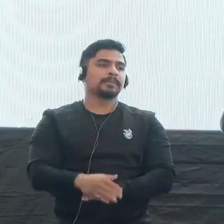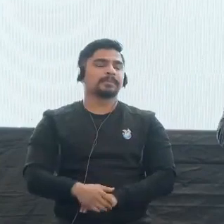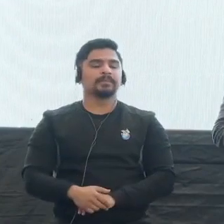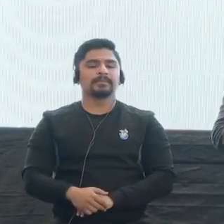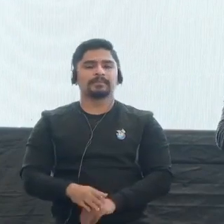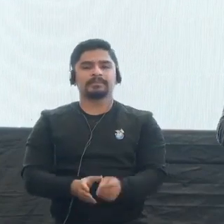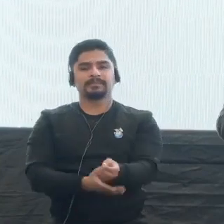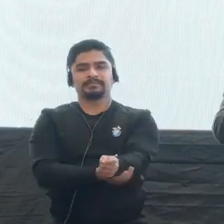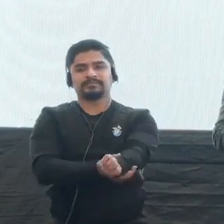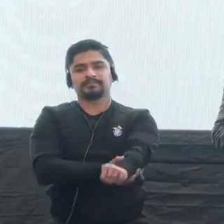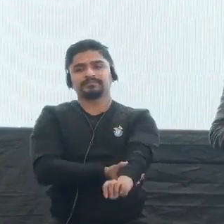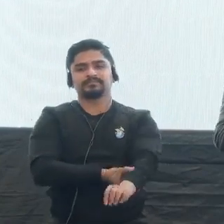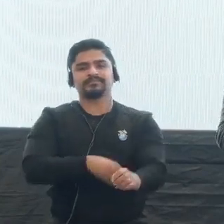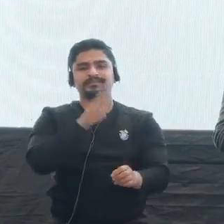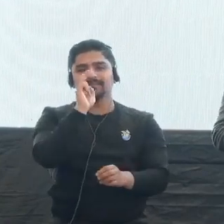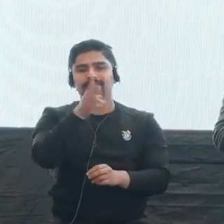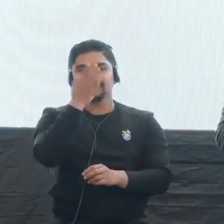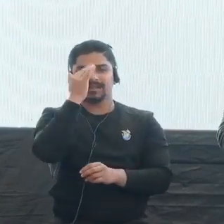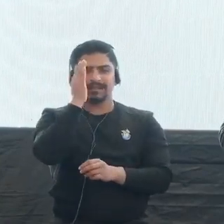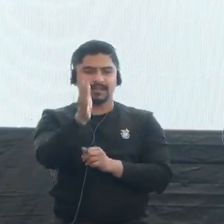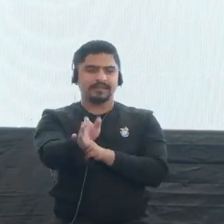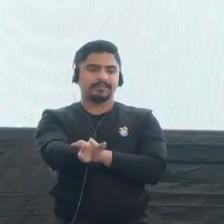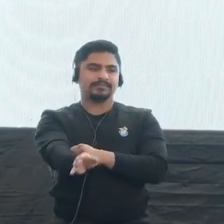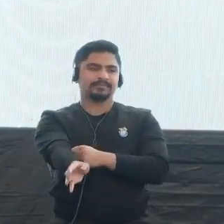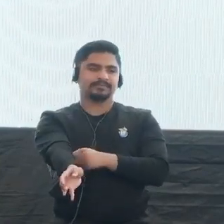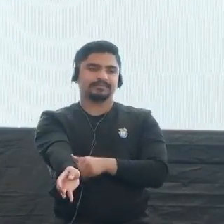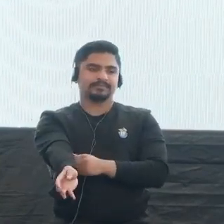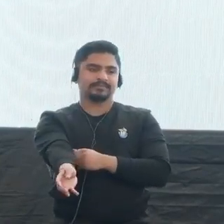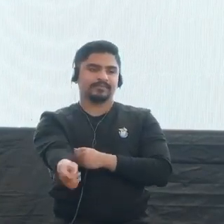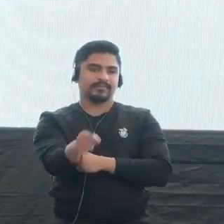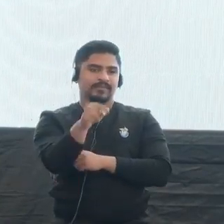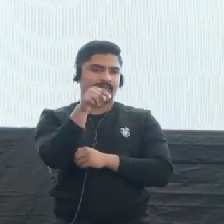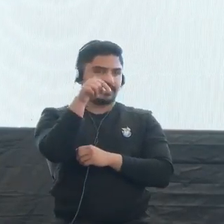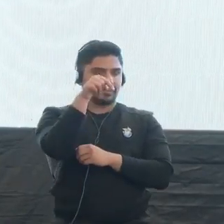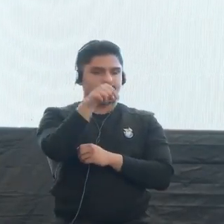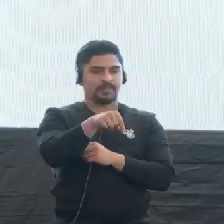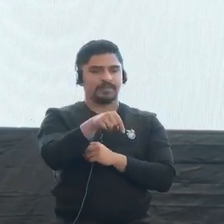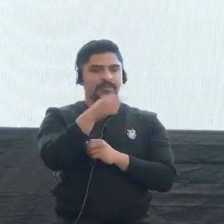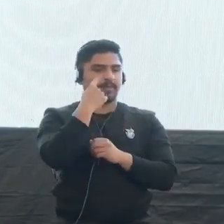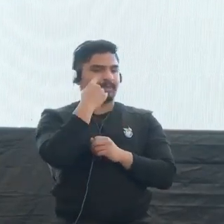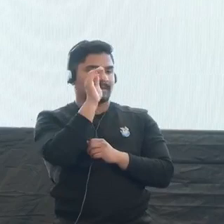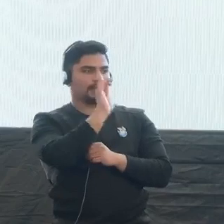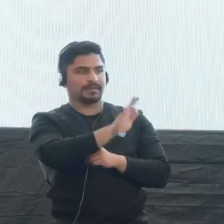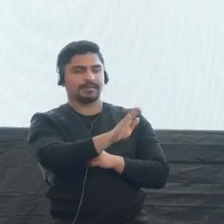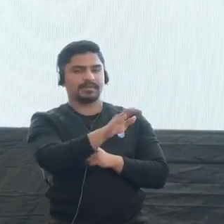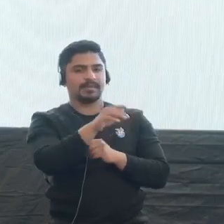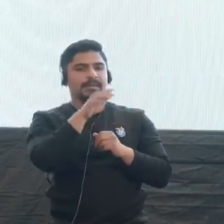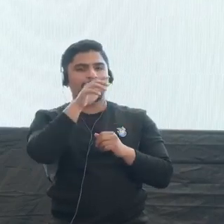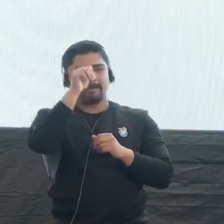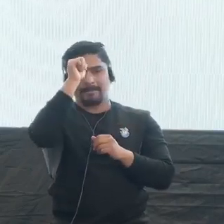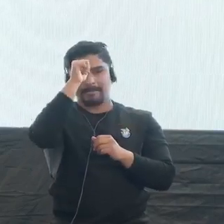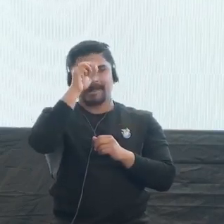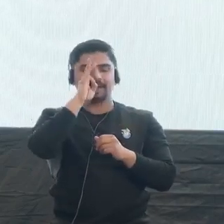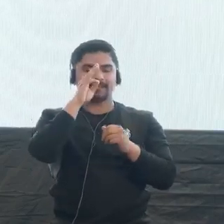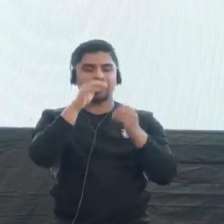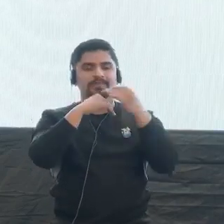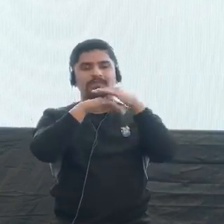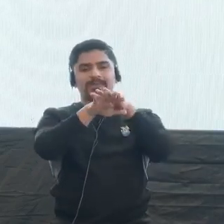So this is the hierarchy of development of inclusive education in India. In